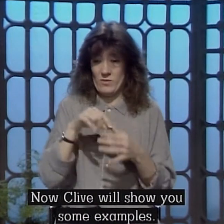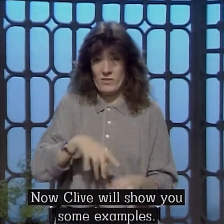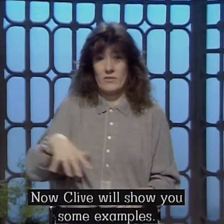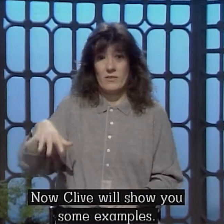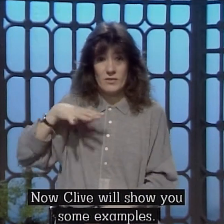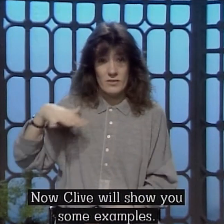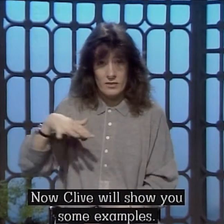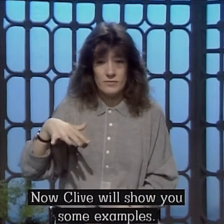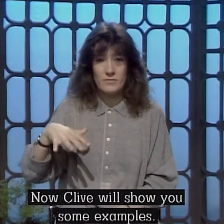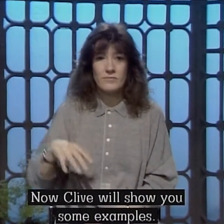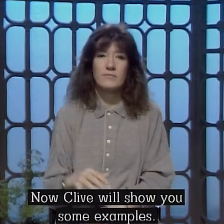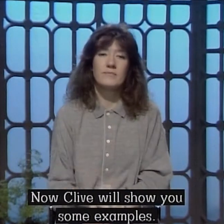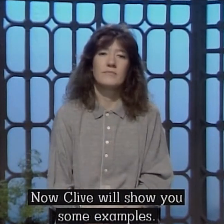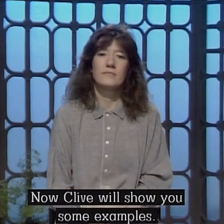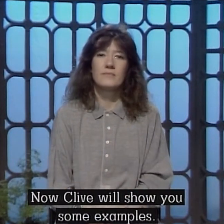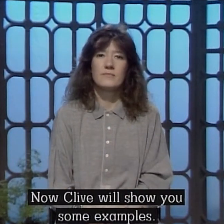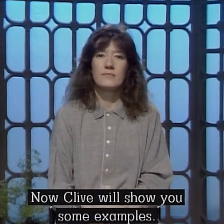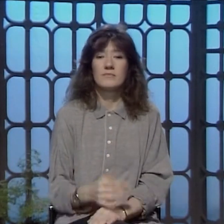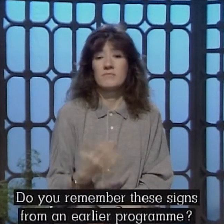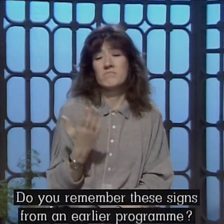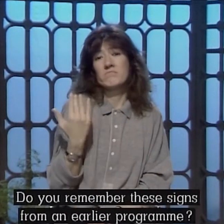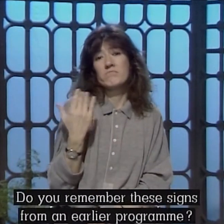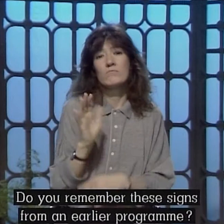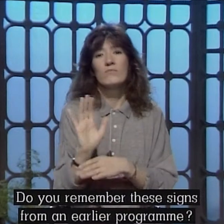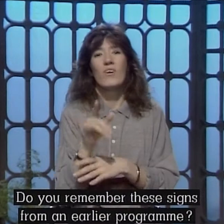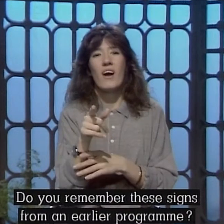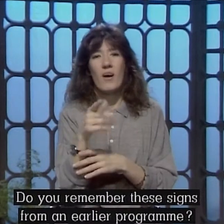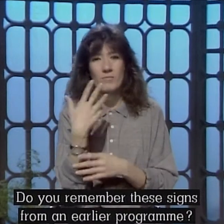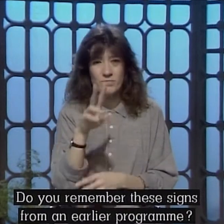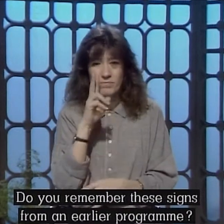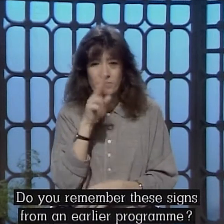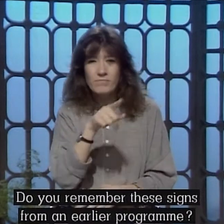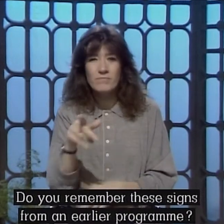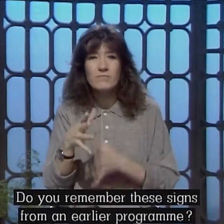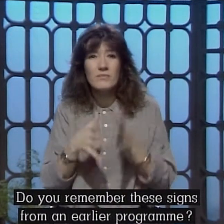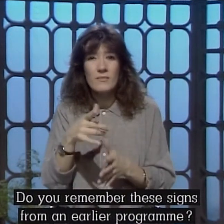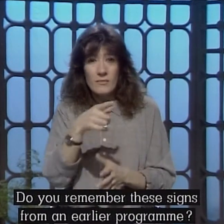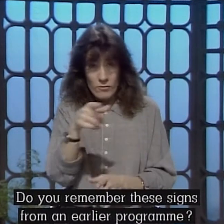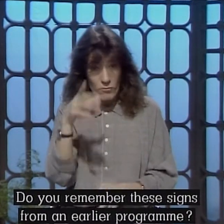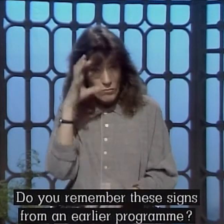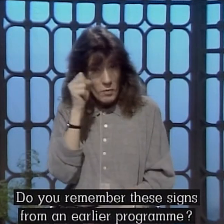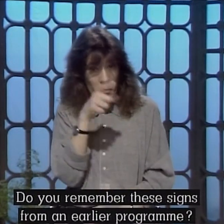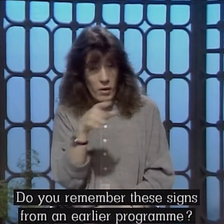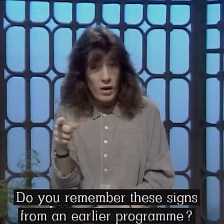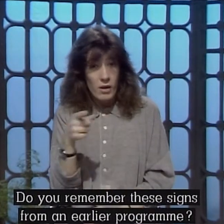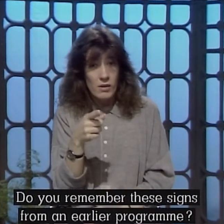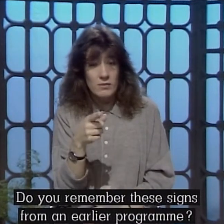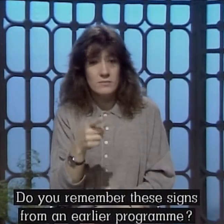few examples. Do you remember these signs from an earlier program?